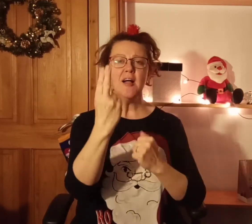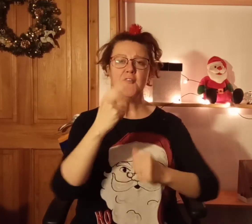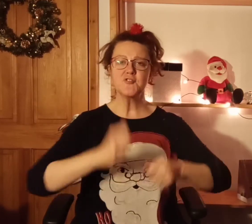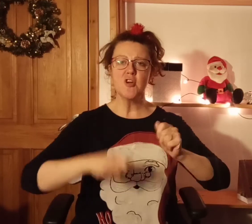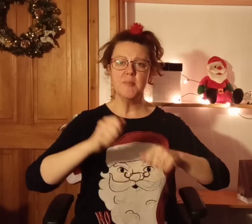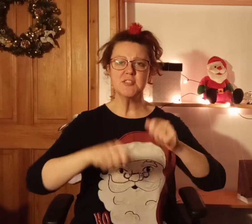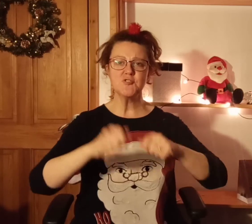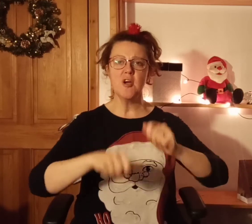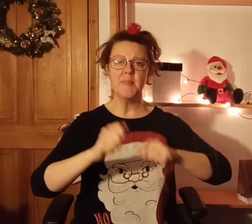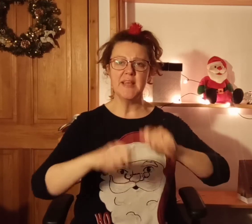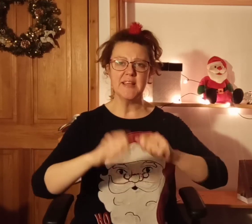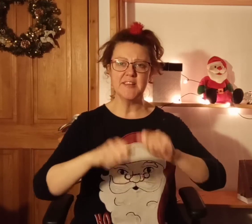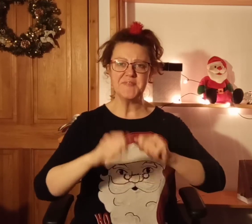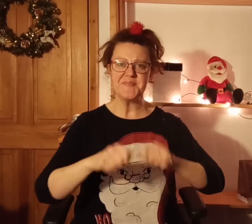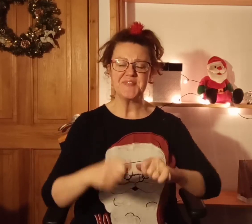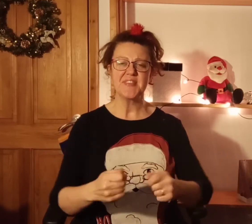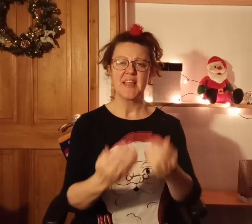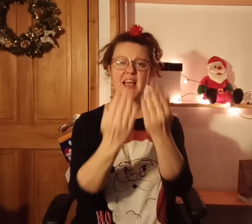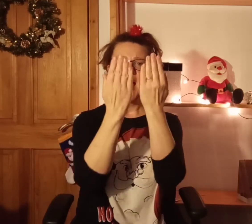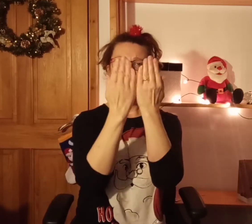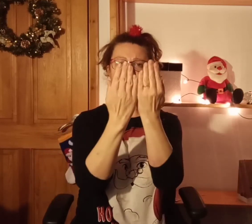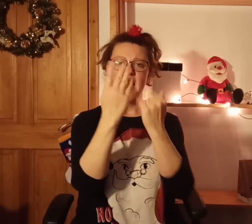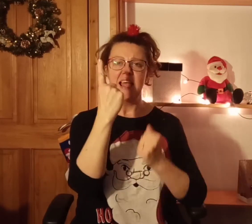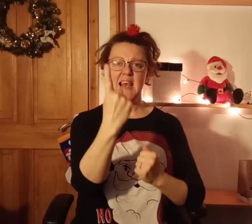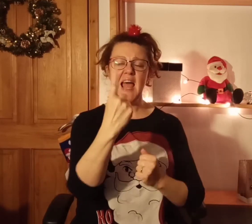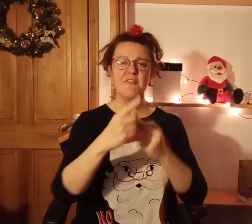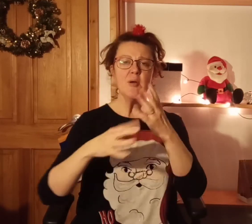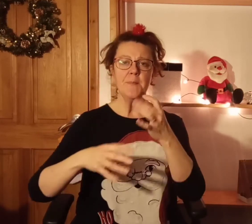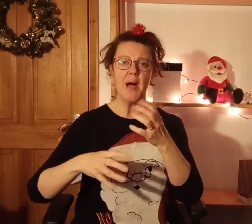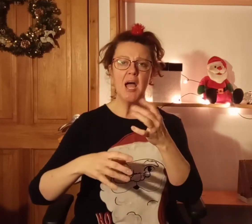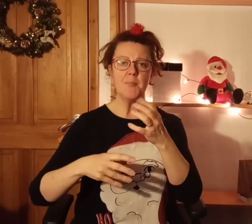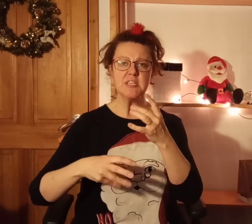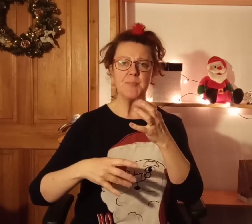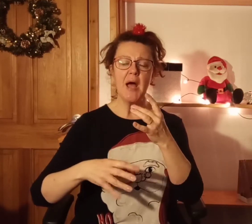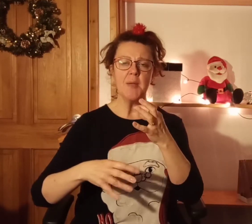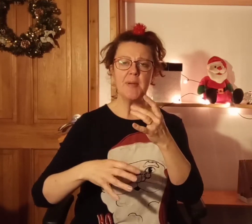drummers drumming, 11 pipers piping,